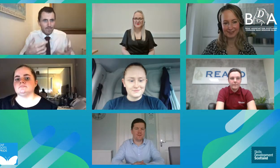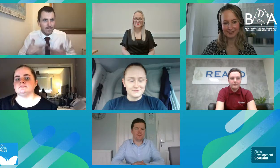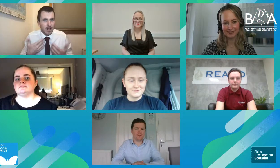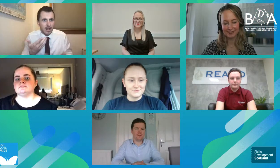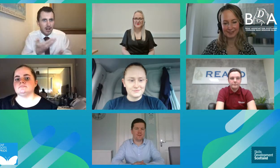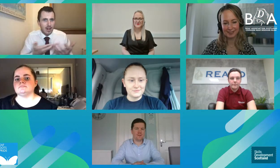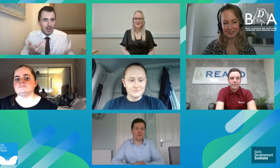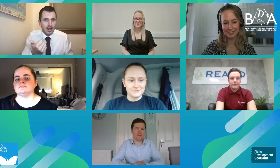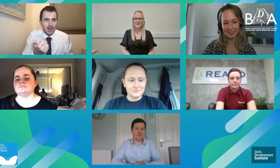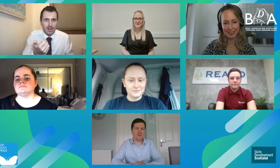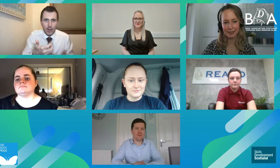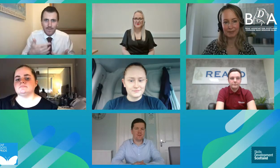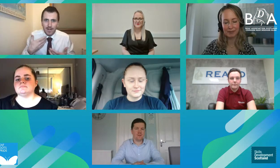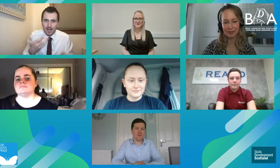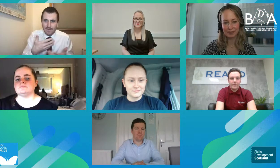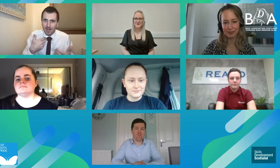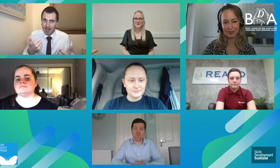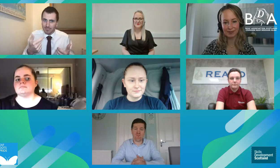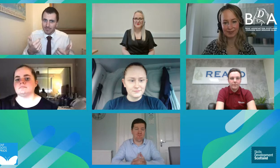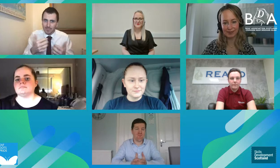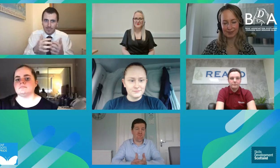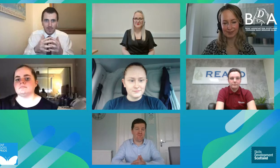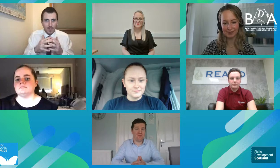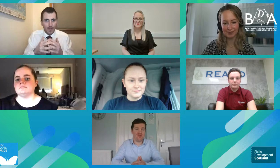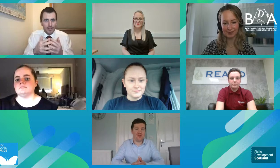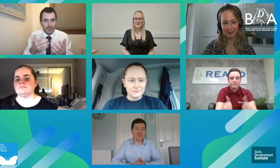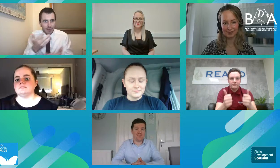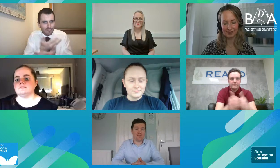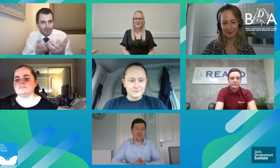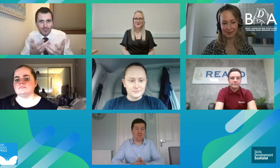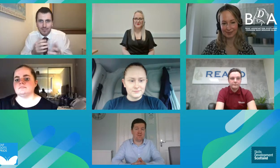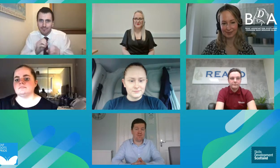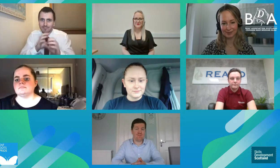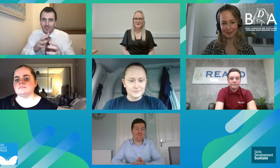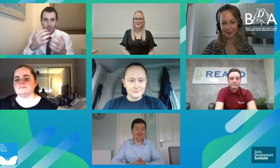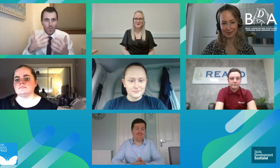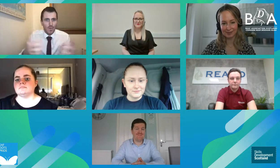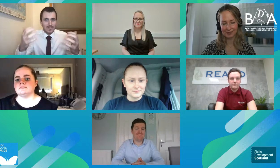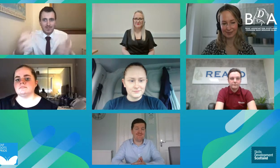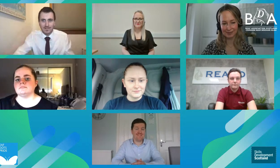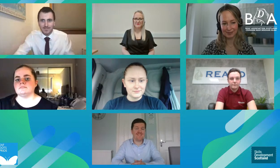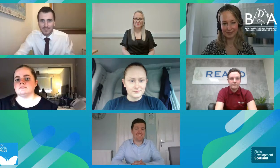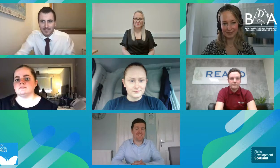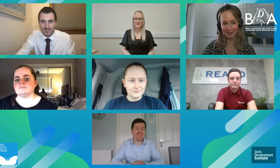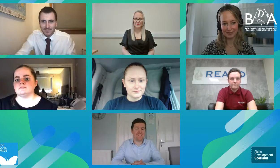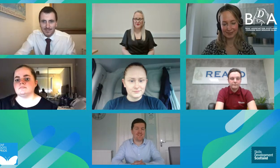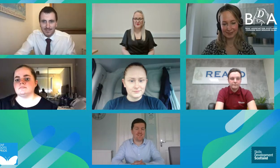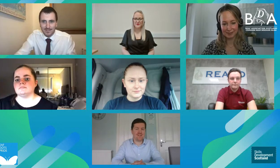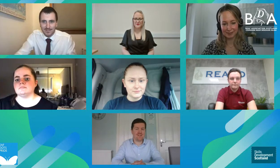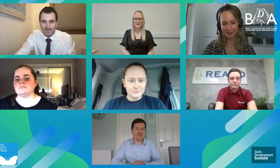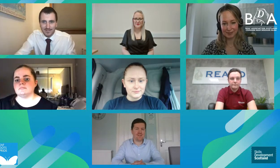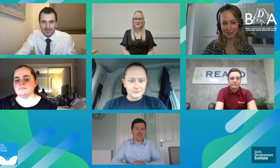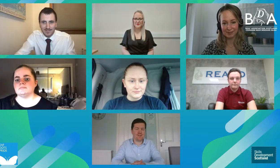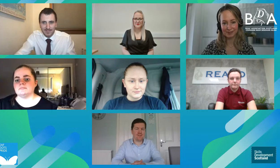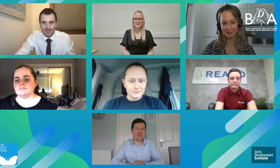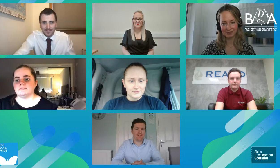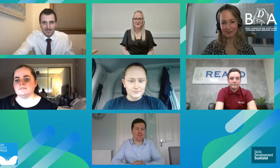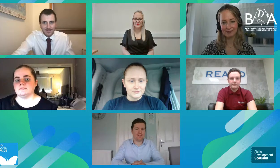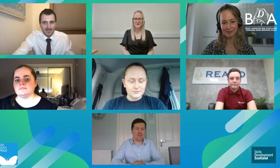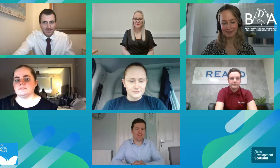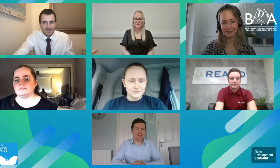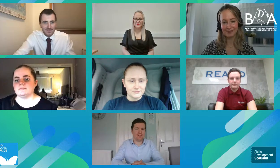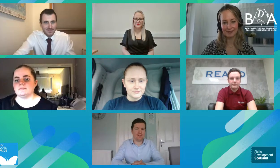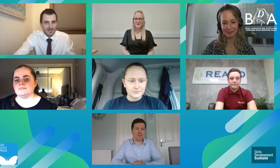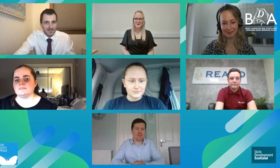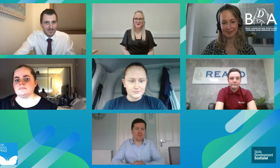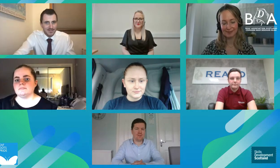Excellent. Lots of comments coming in. So I think, how does your group feel? I think it demonstrates showing everybody else